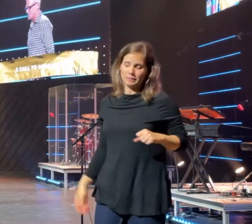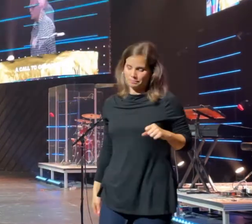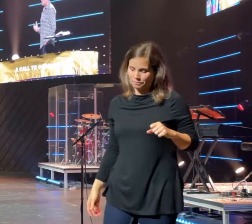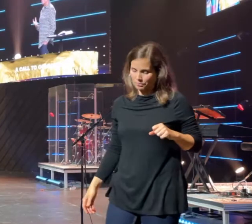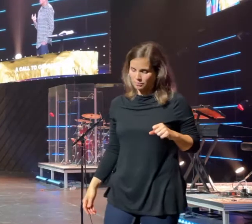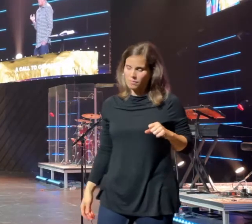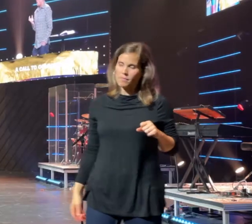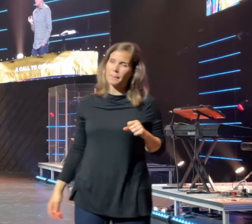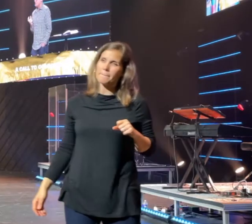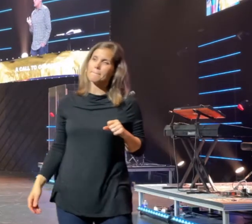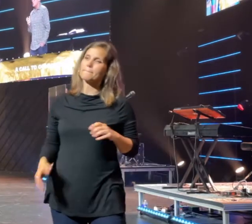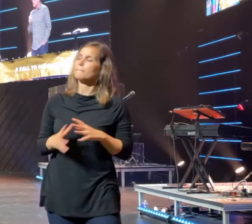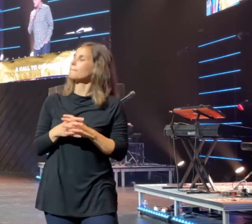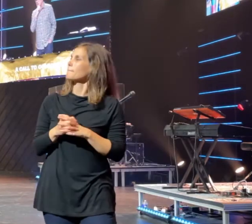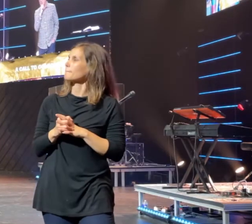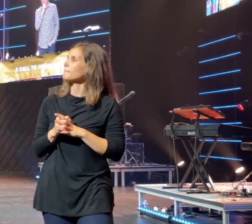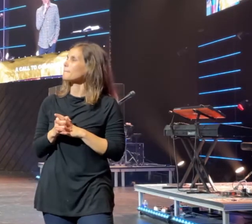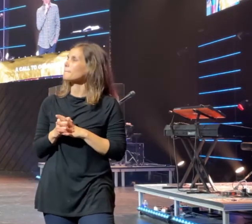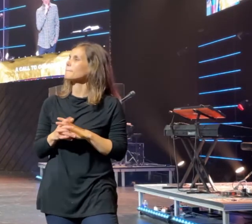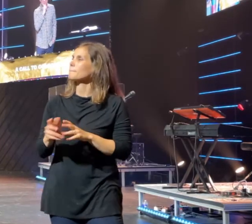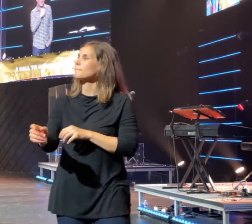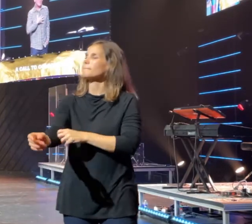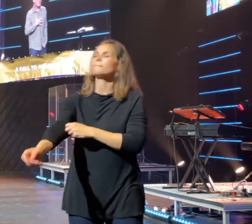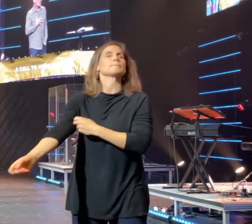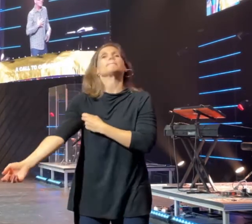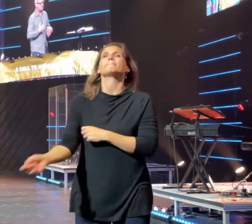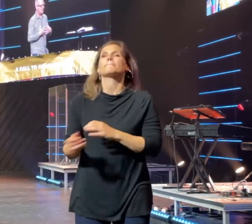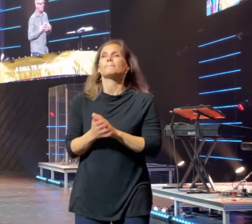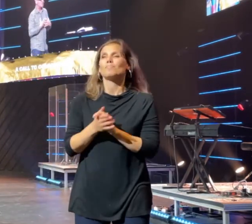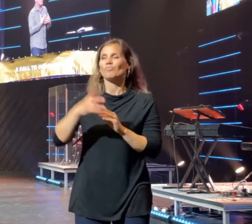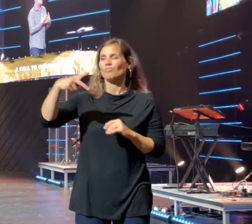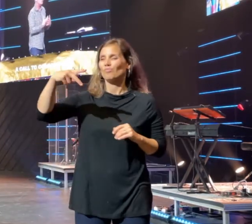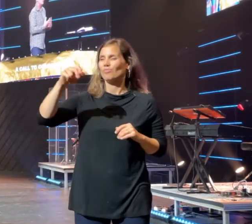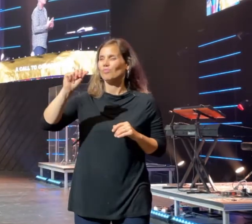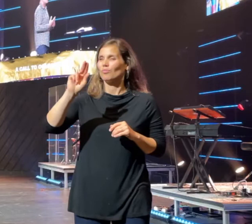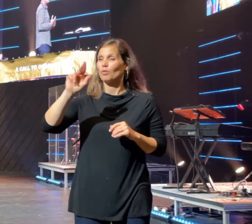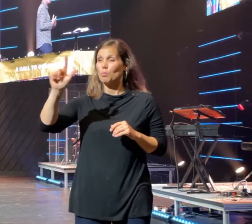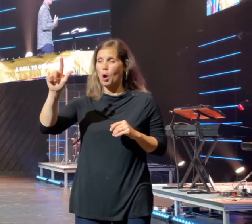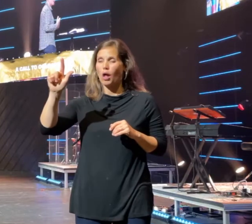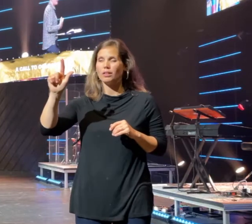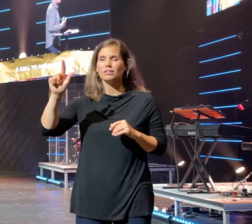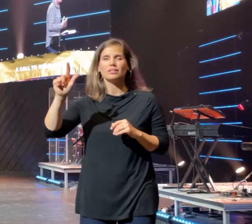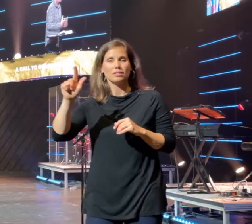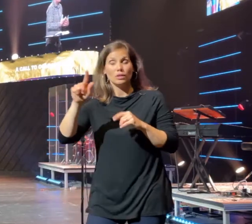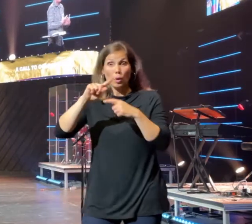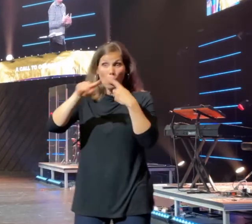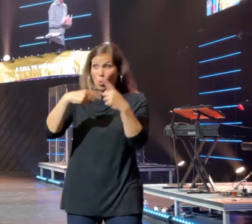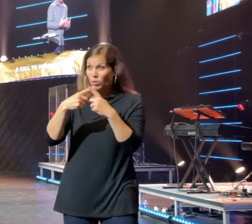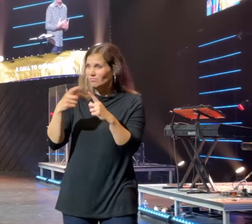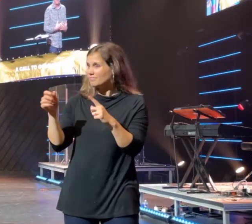He's so smart, such a good writer and thinker. And he says, and he's passionate about his own experience. See, when something really happens to you, when you